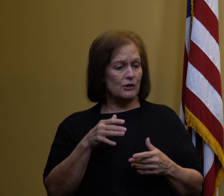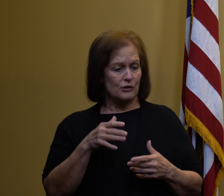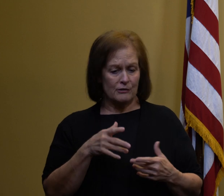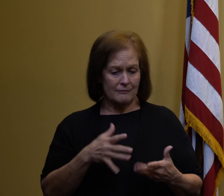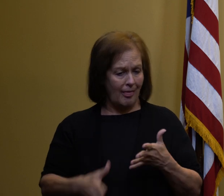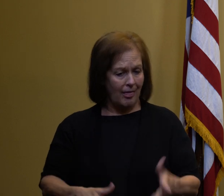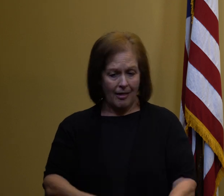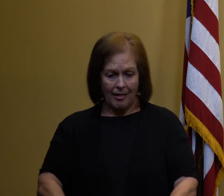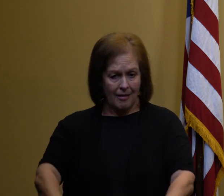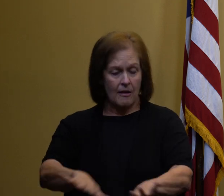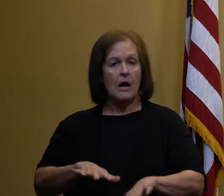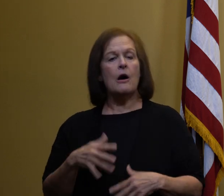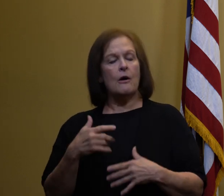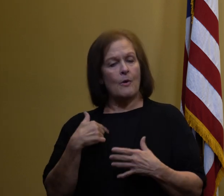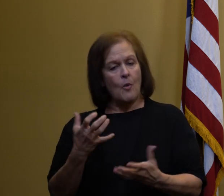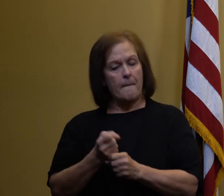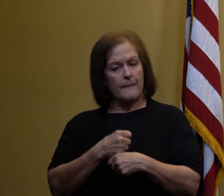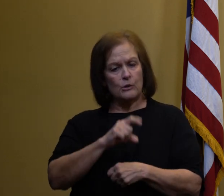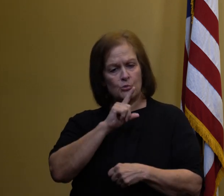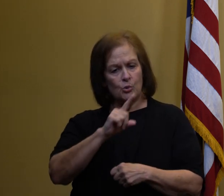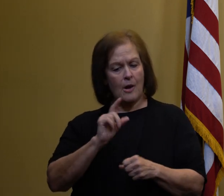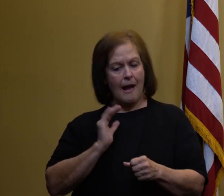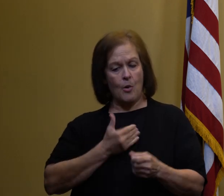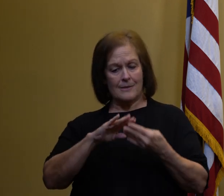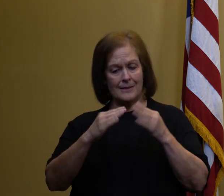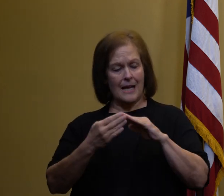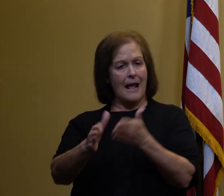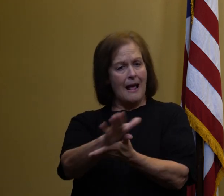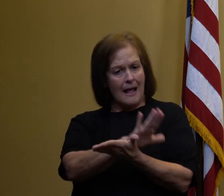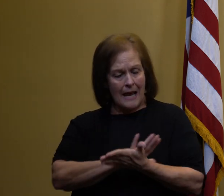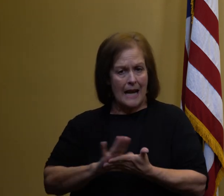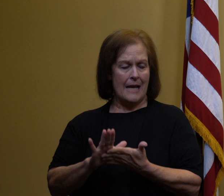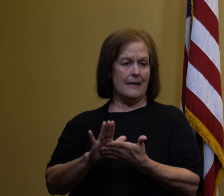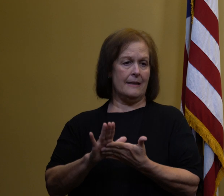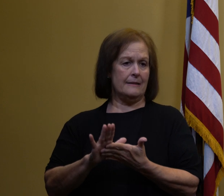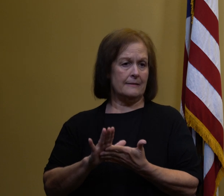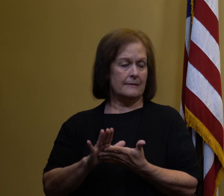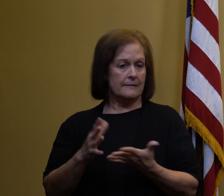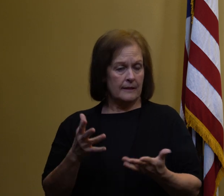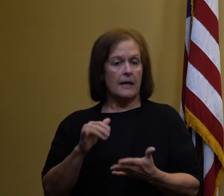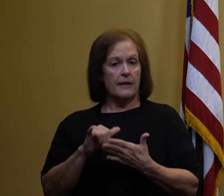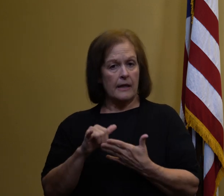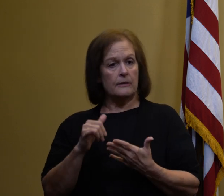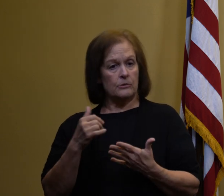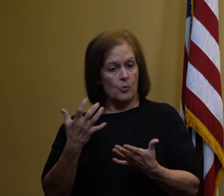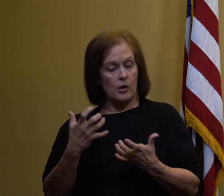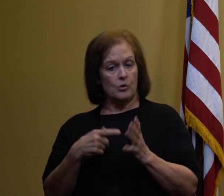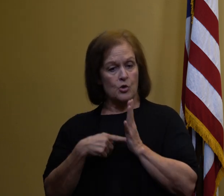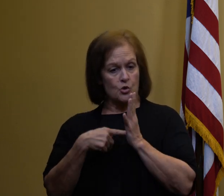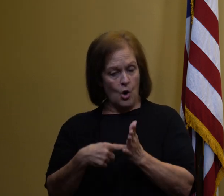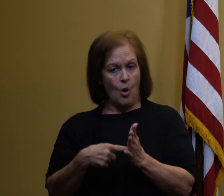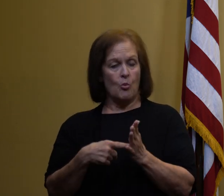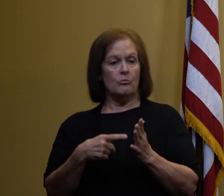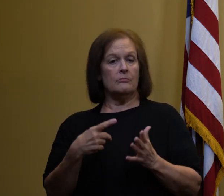eyes. We want to ensure that this city is clean and it is vibrant, and it is one demonstrating that we are a place